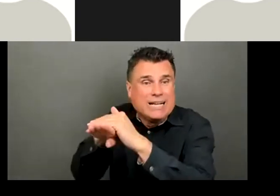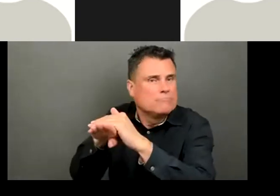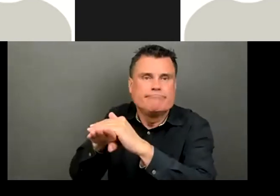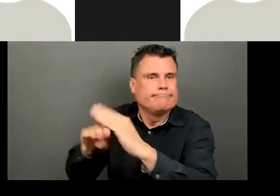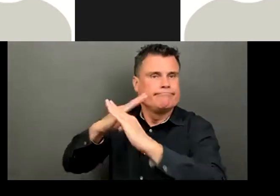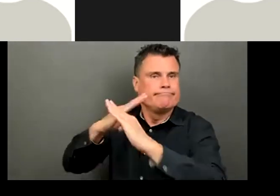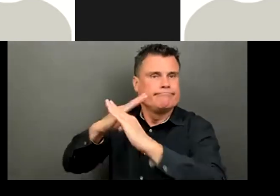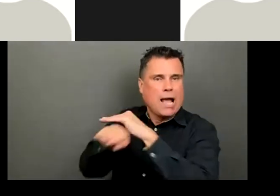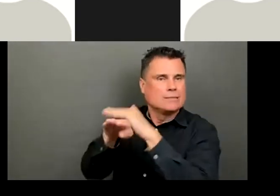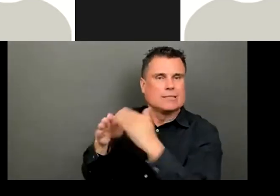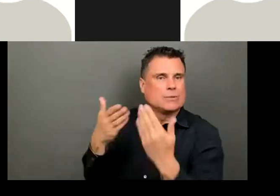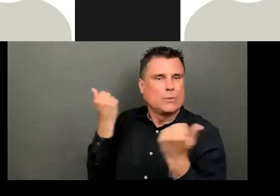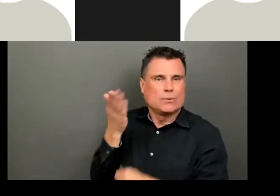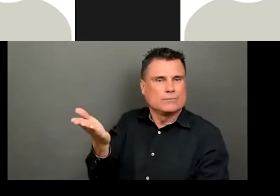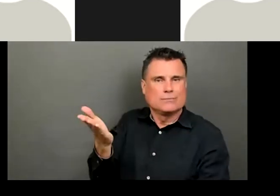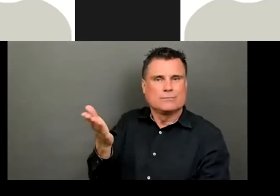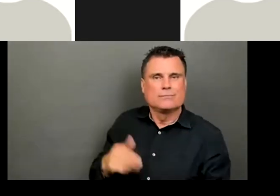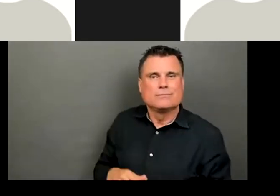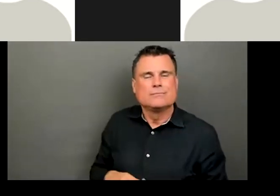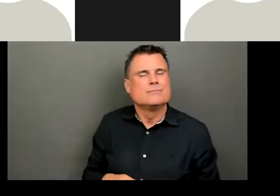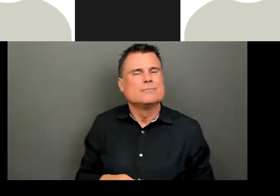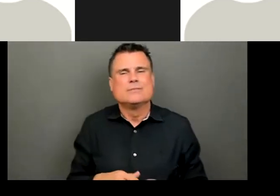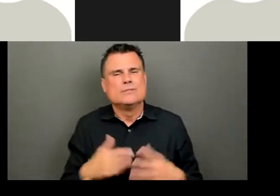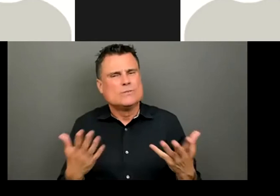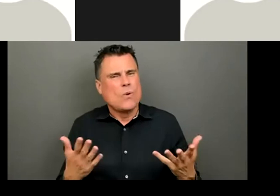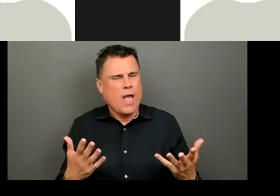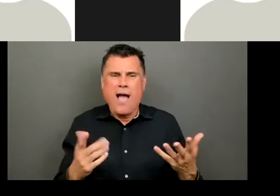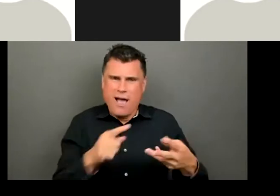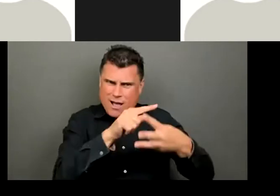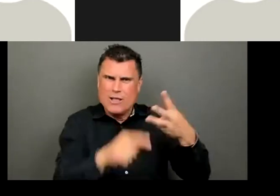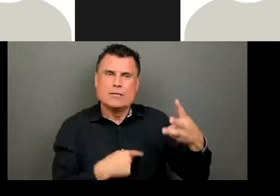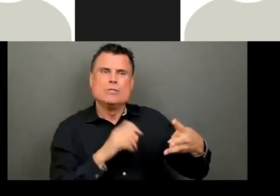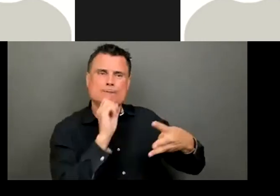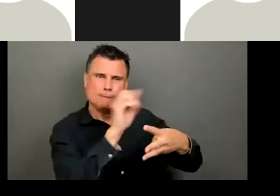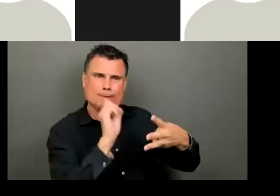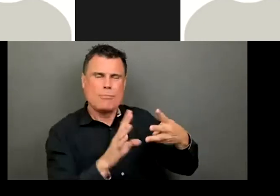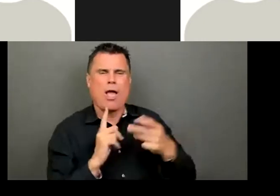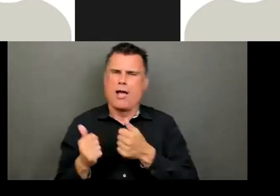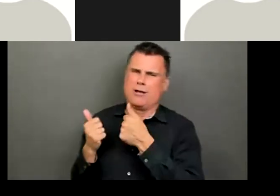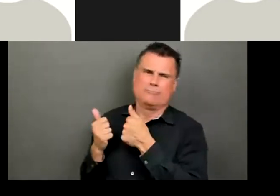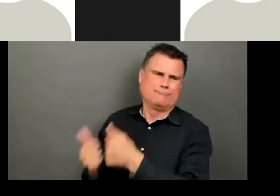from the panelists. And also thank thanks to audience for asking the question.